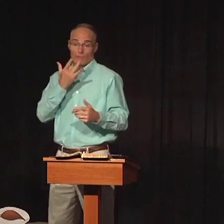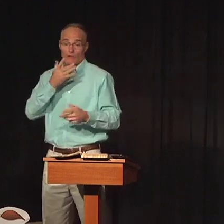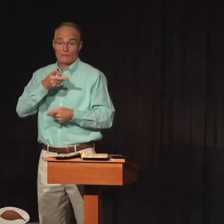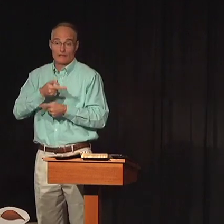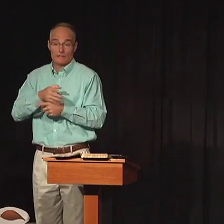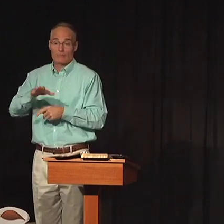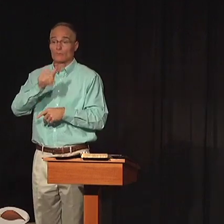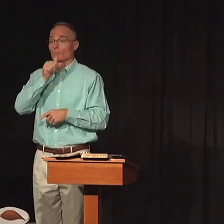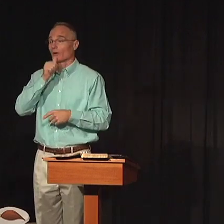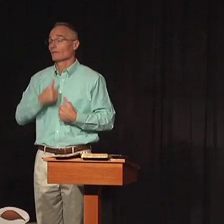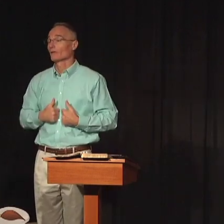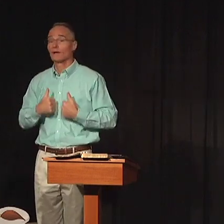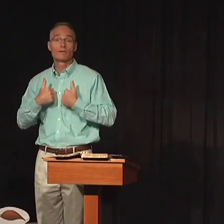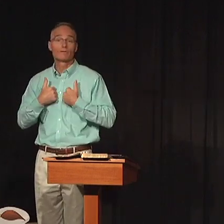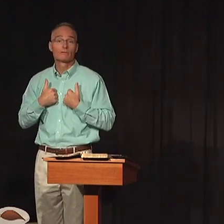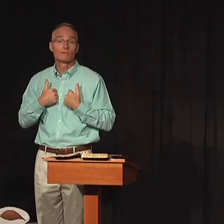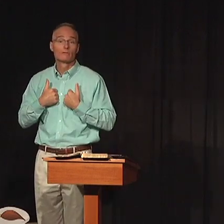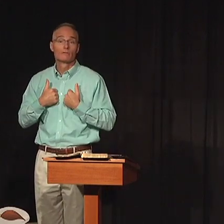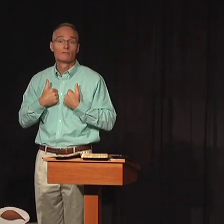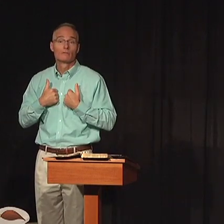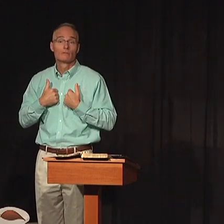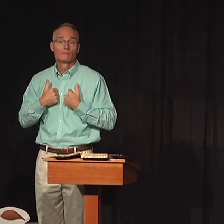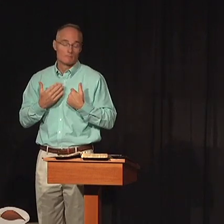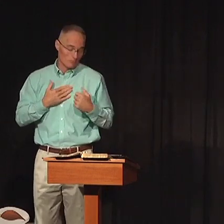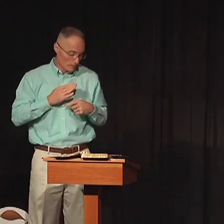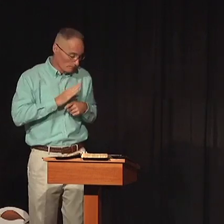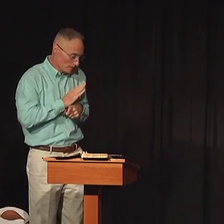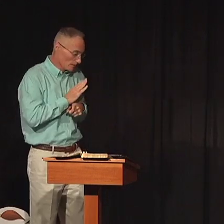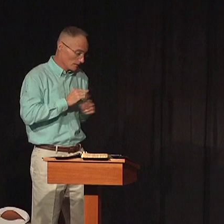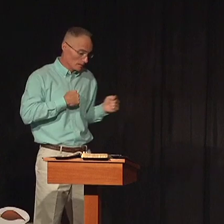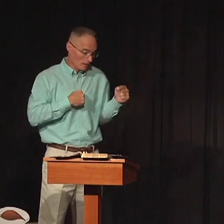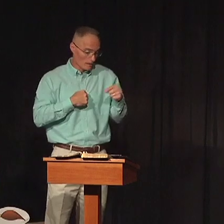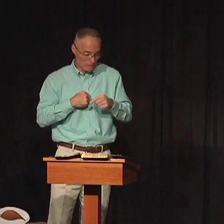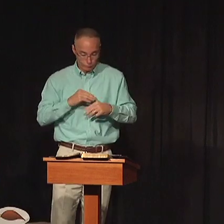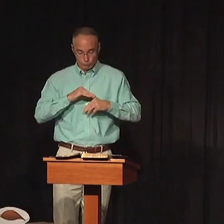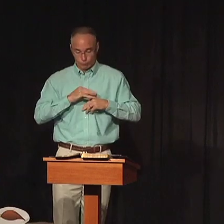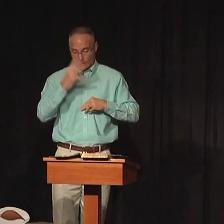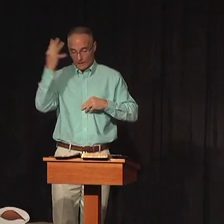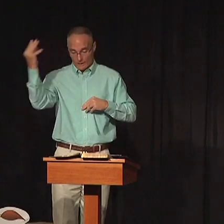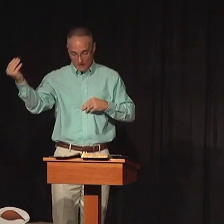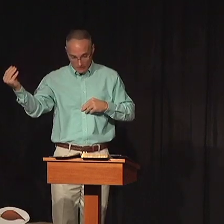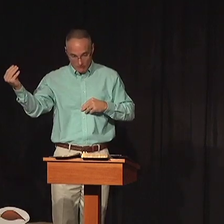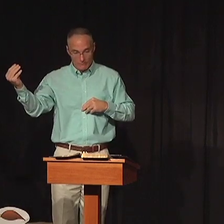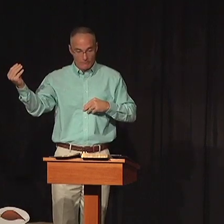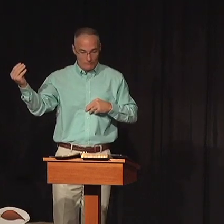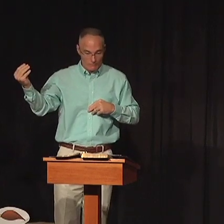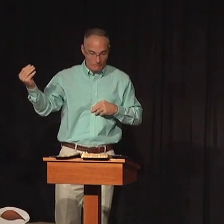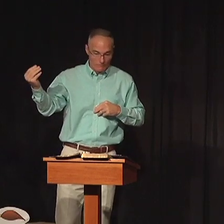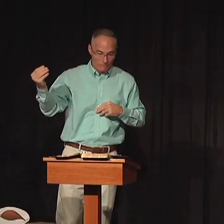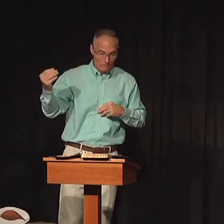And I know you might rather keep your private life private. It's my business. I'll come, get what I want, and